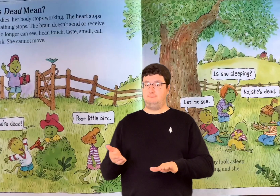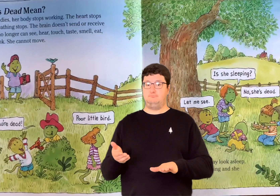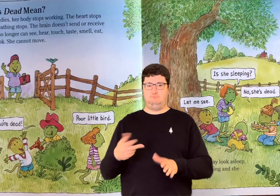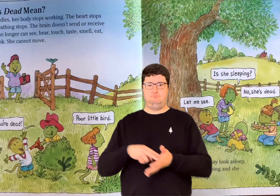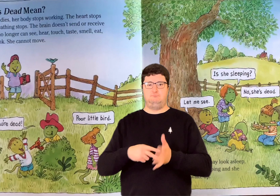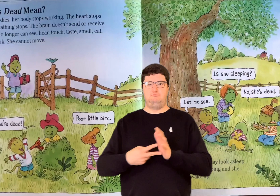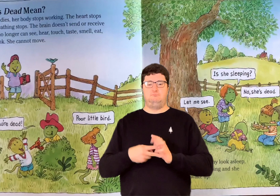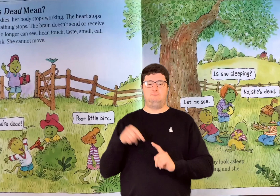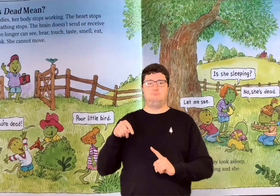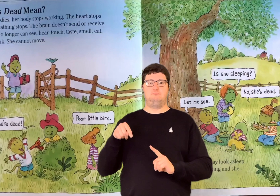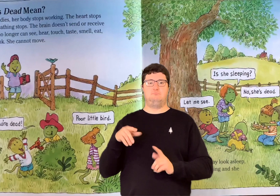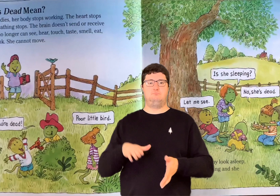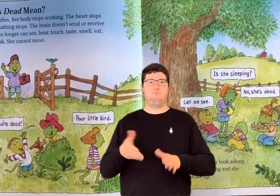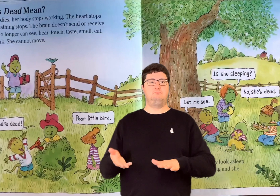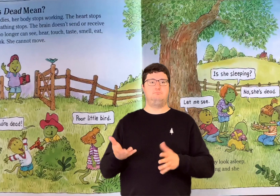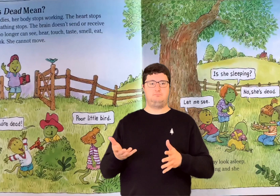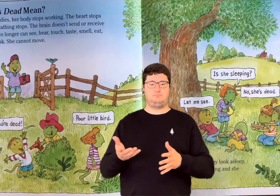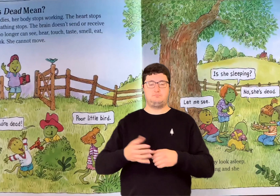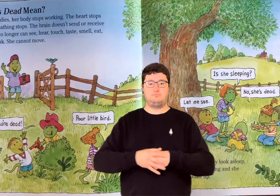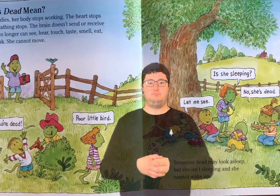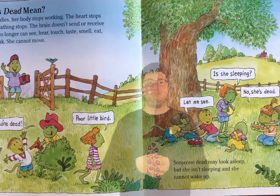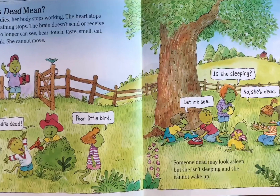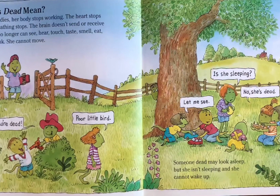What does dead mean?